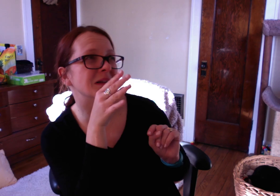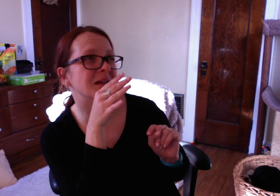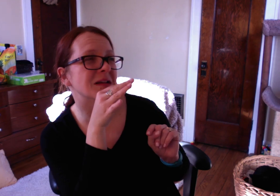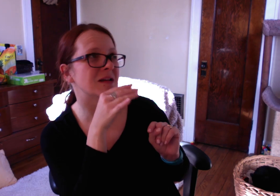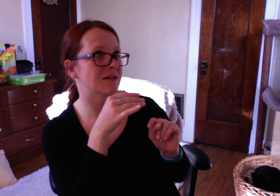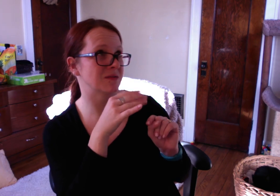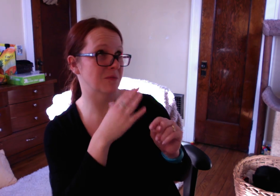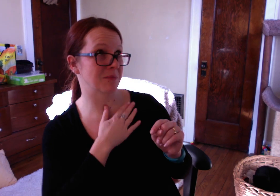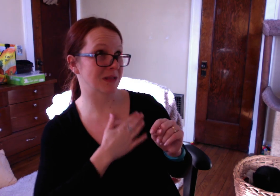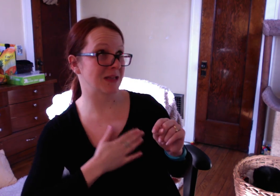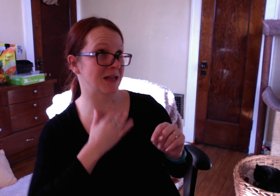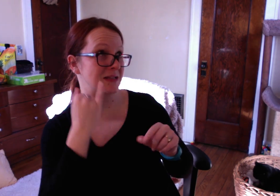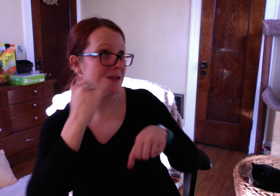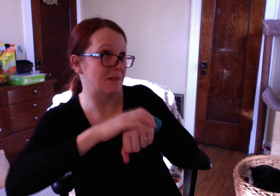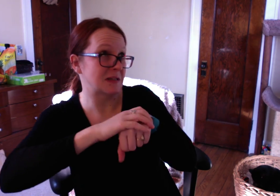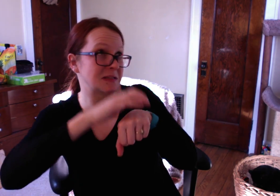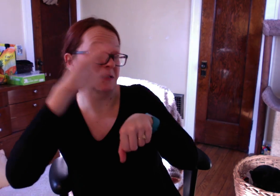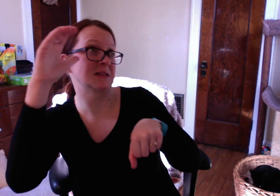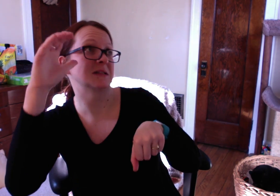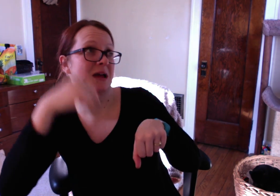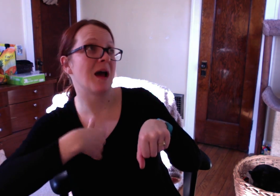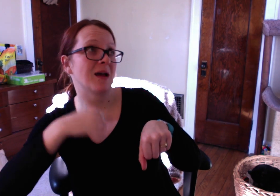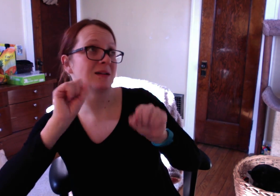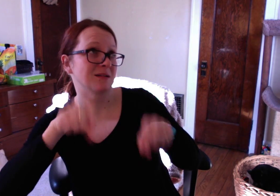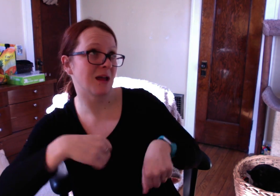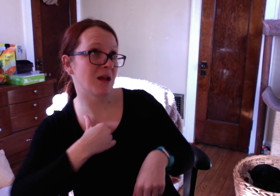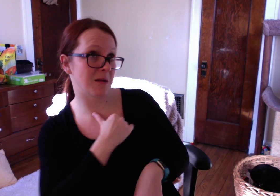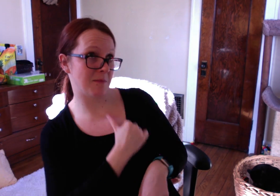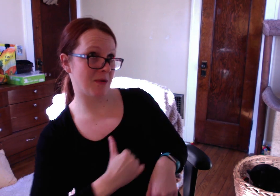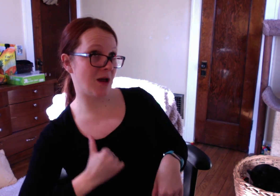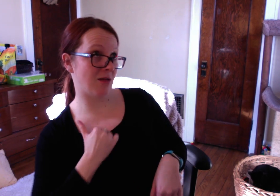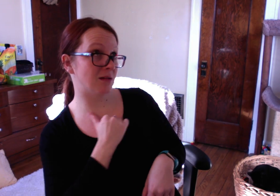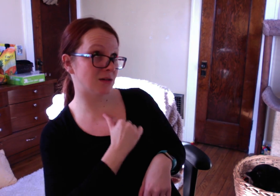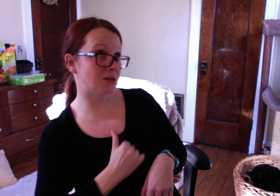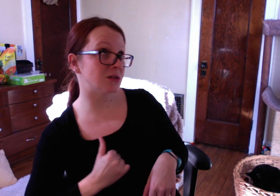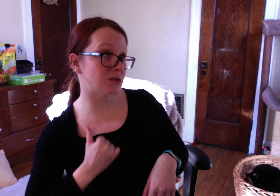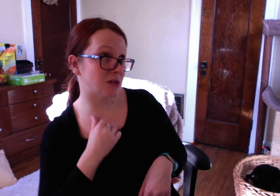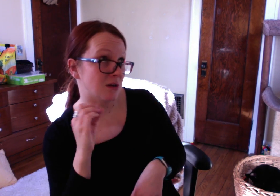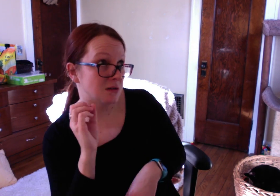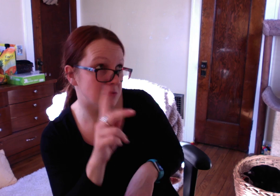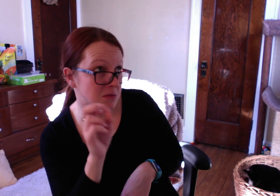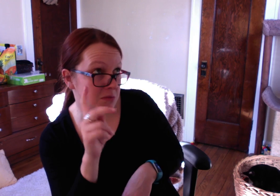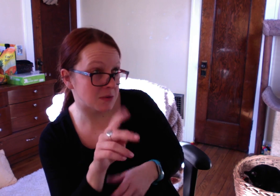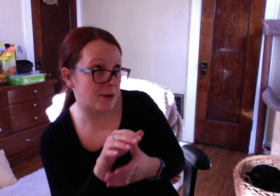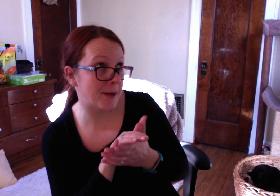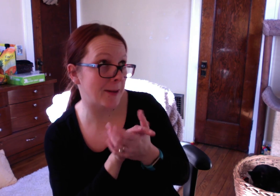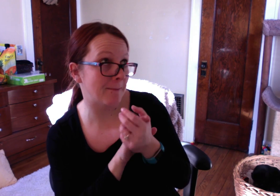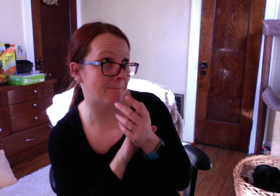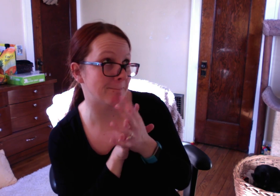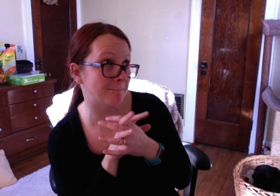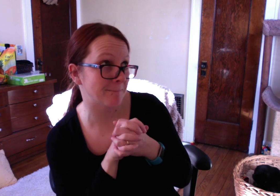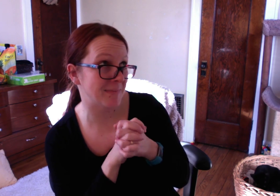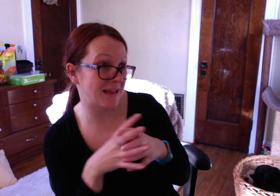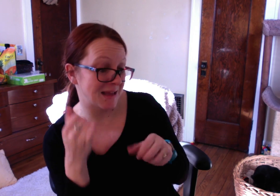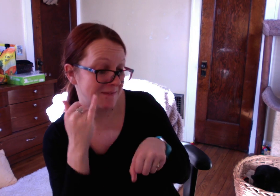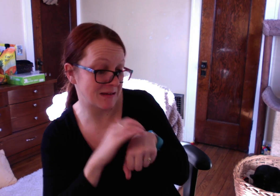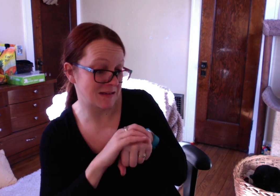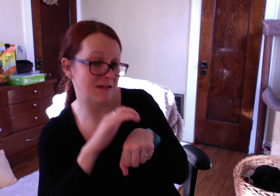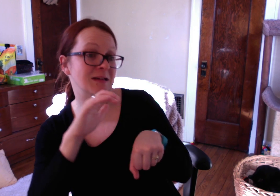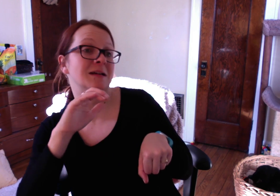cannot say anything. I cannot say anything at all. I cannot even